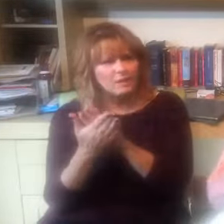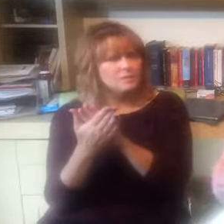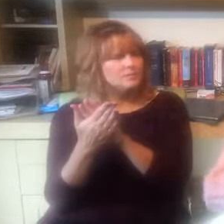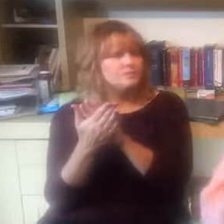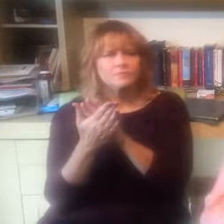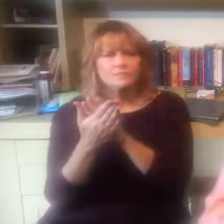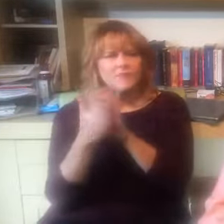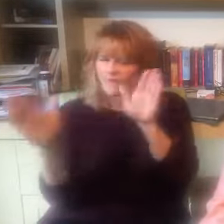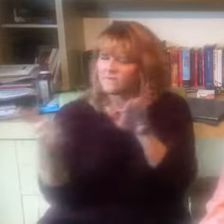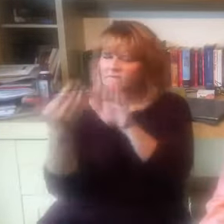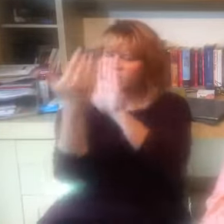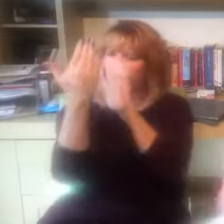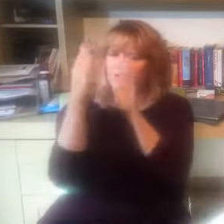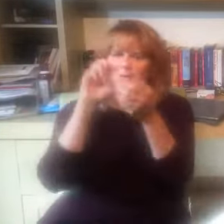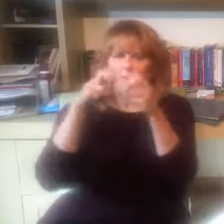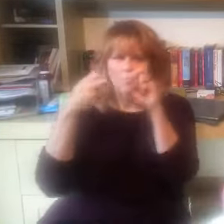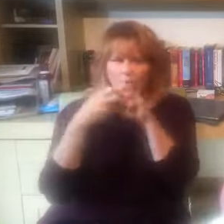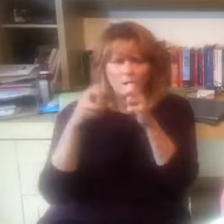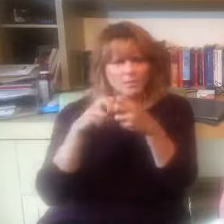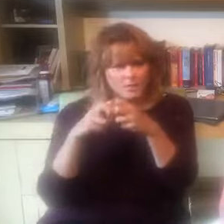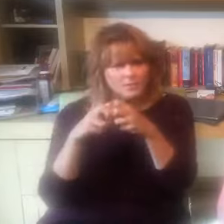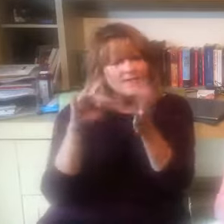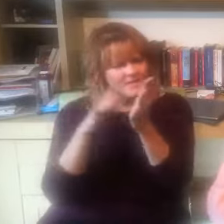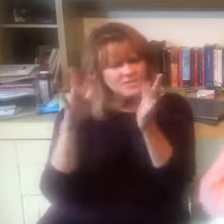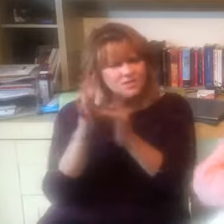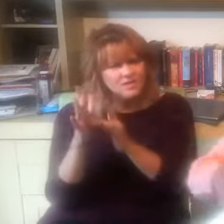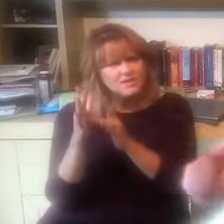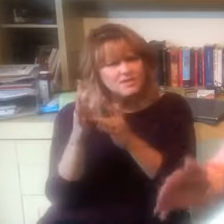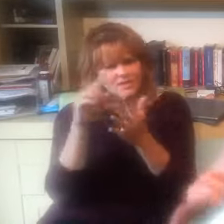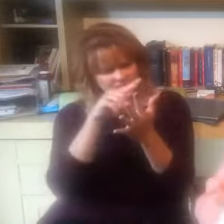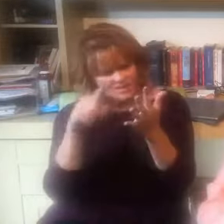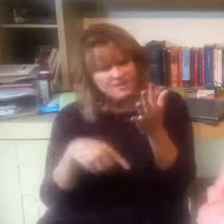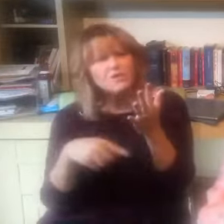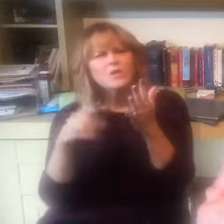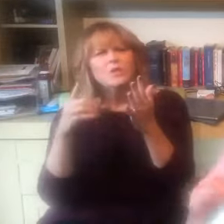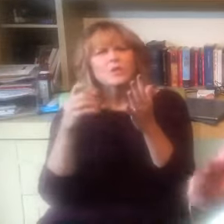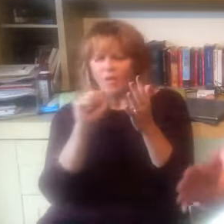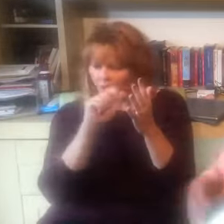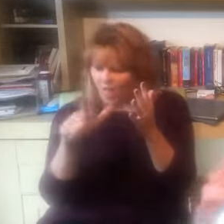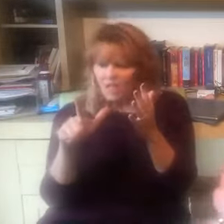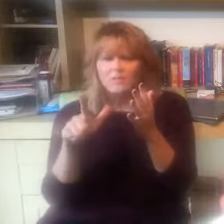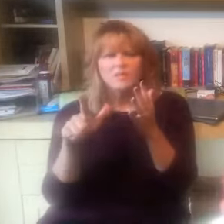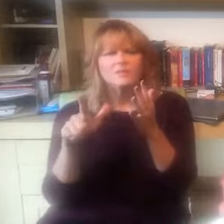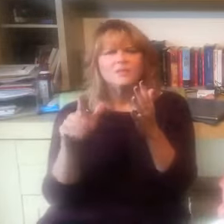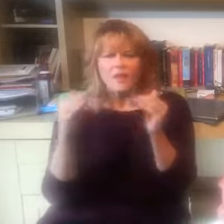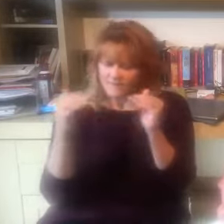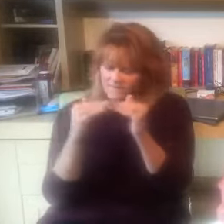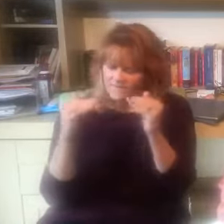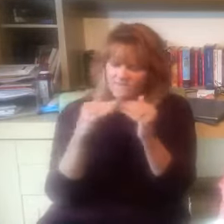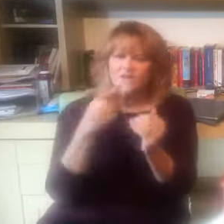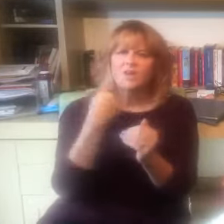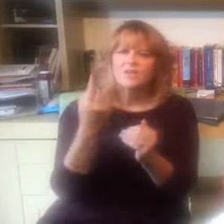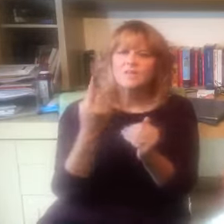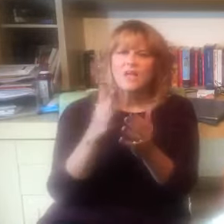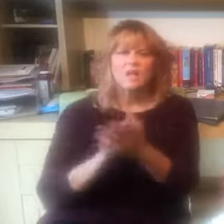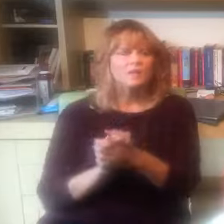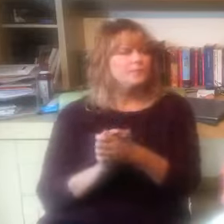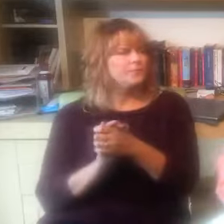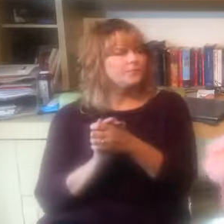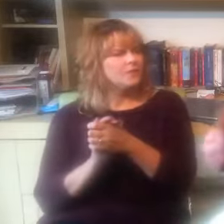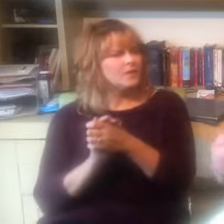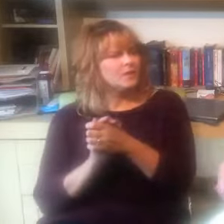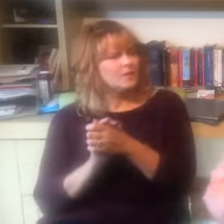You face some problems today? What Jesus did, we can all do. And it's fair to say that his